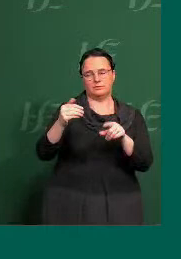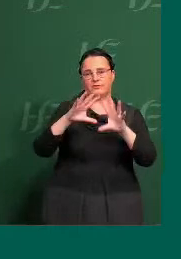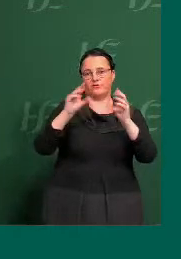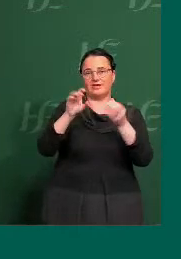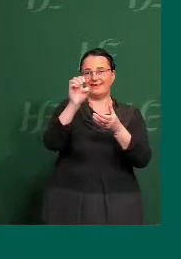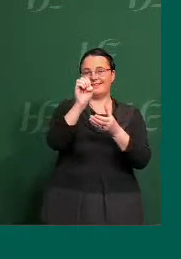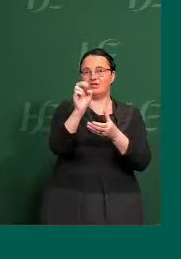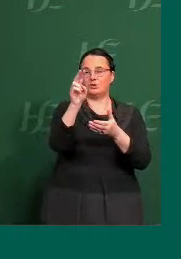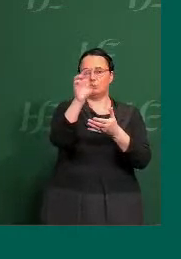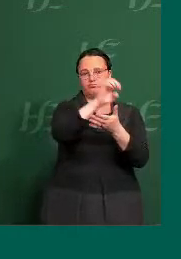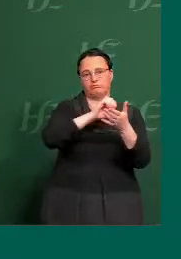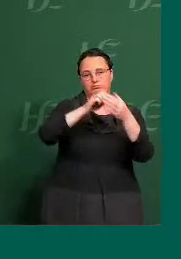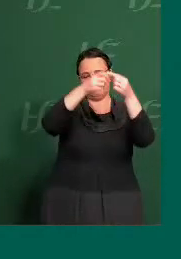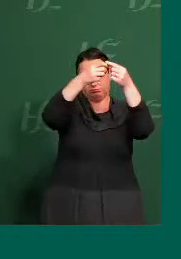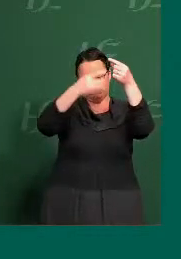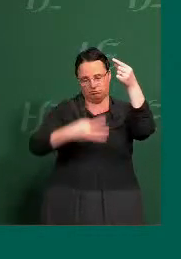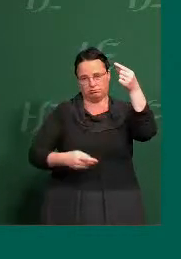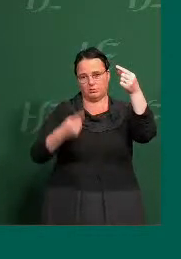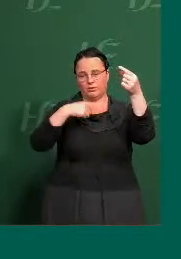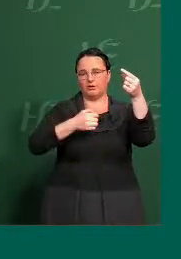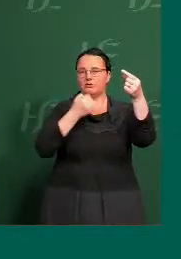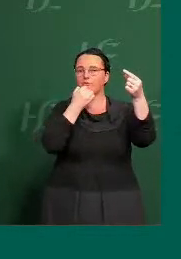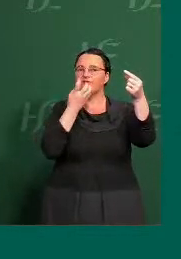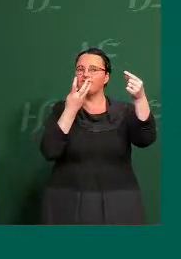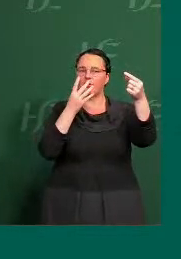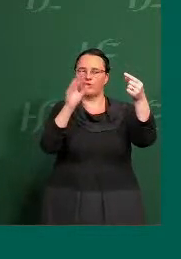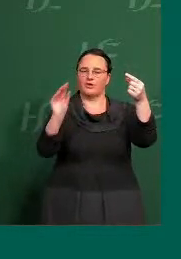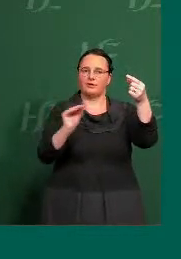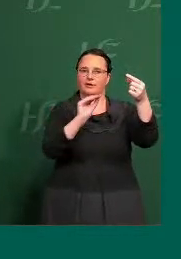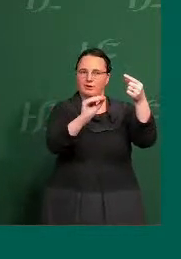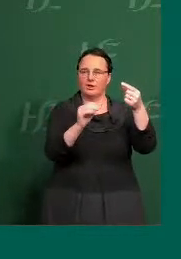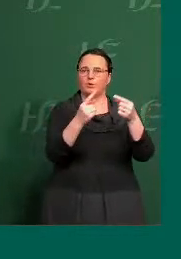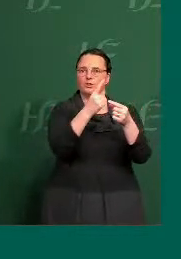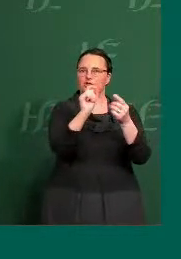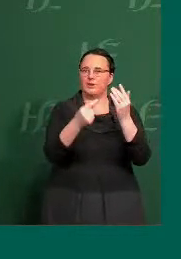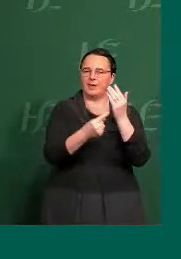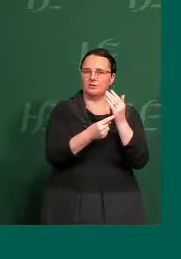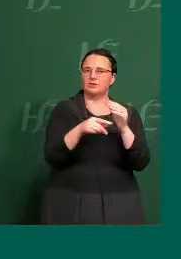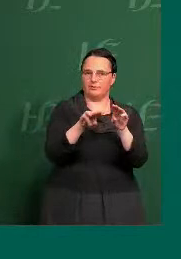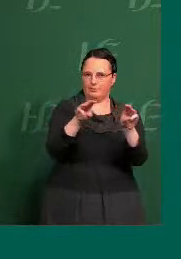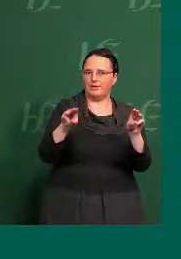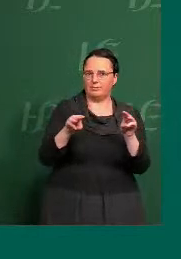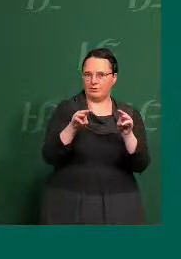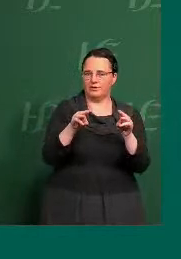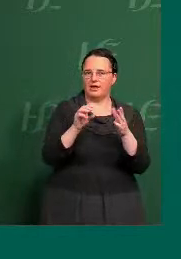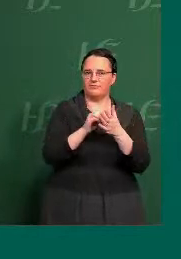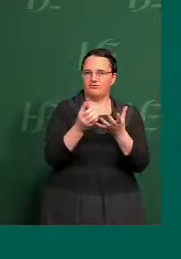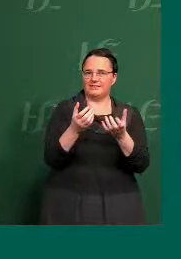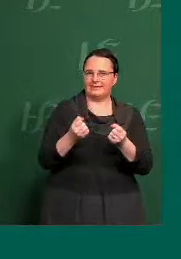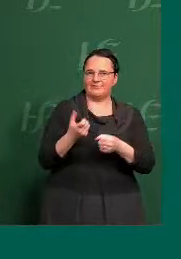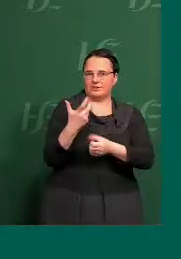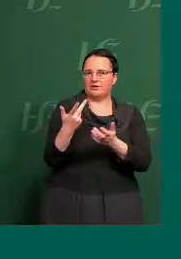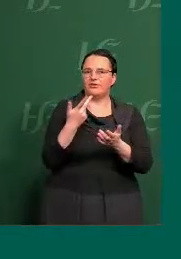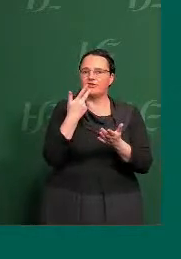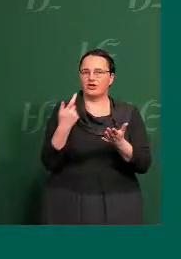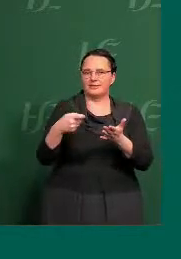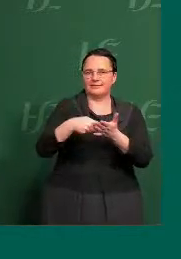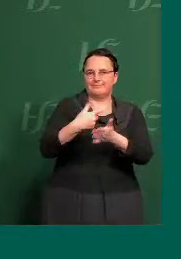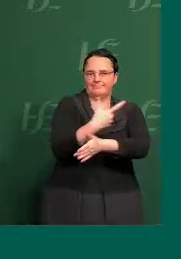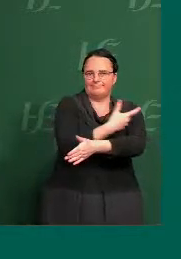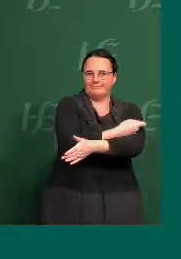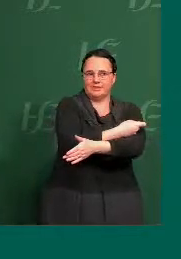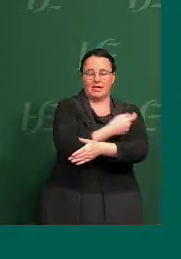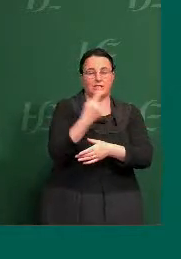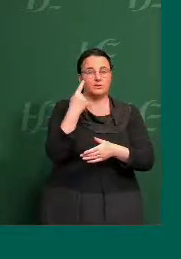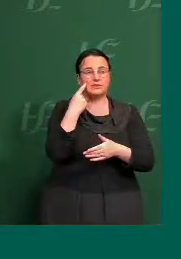EU overall in terms of the per 100,000 population that have received the booster. And you'll see some